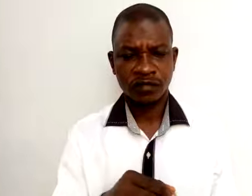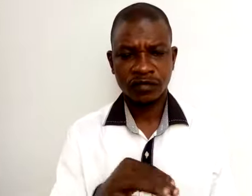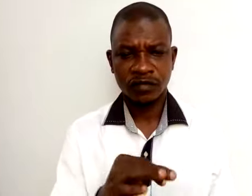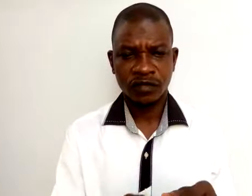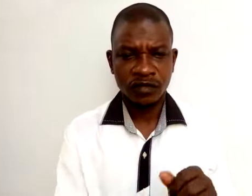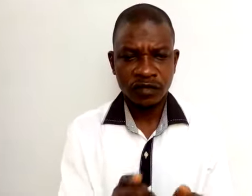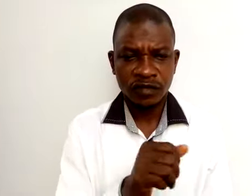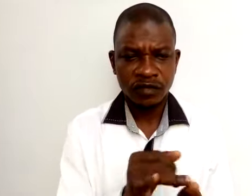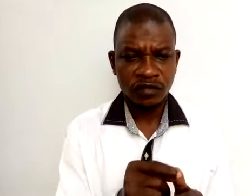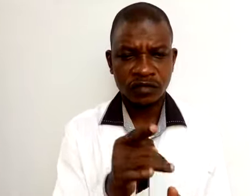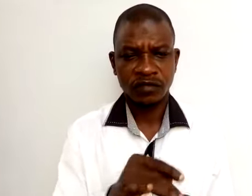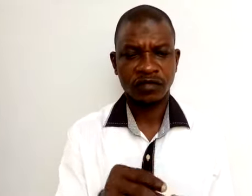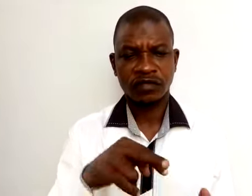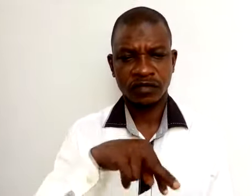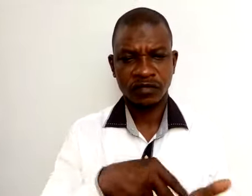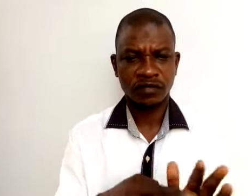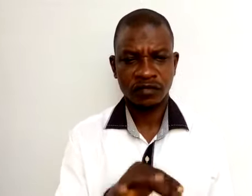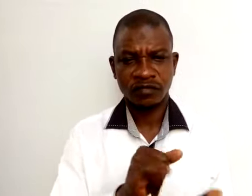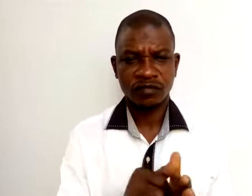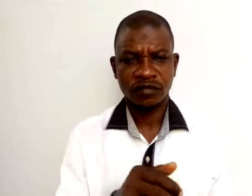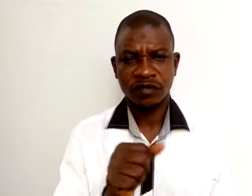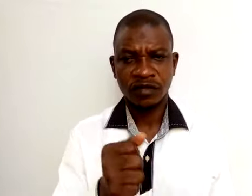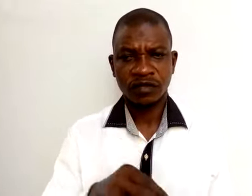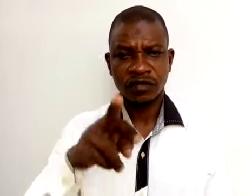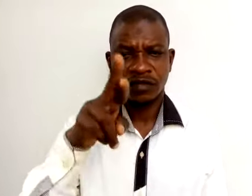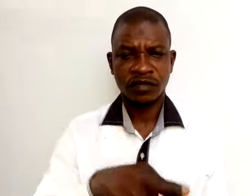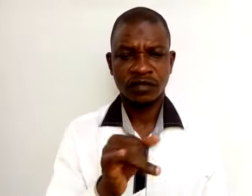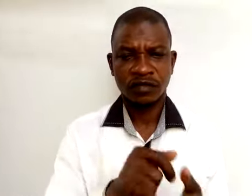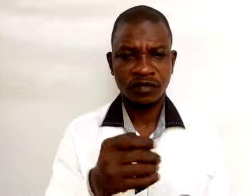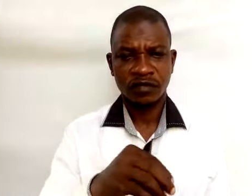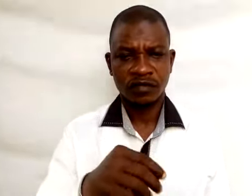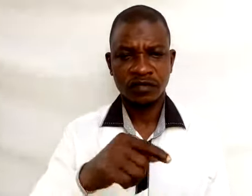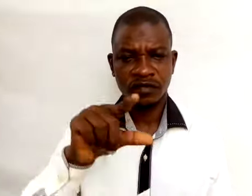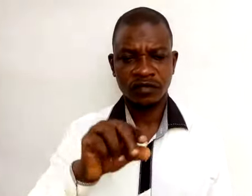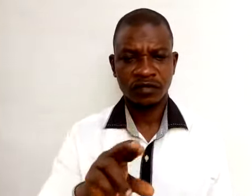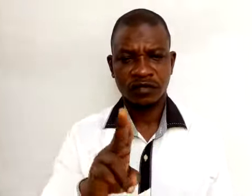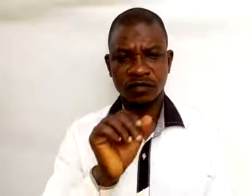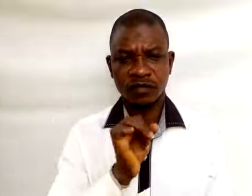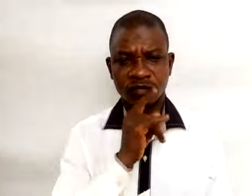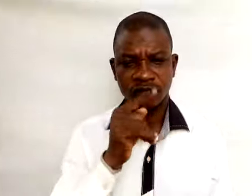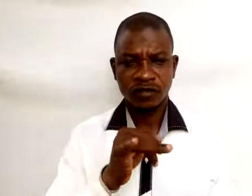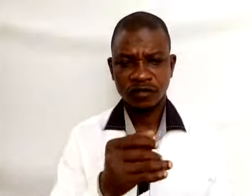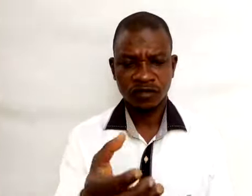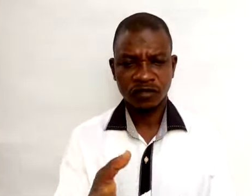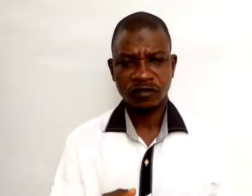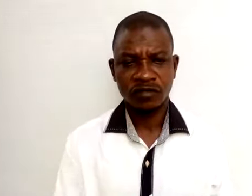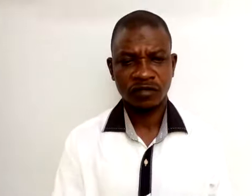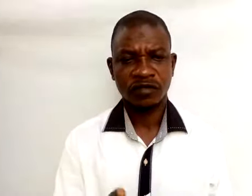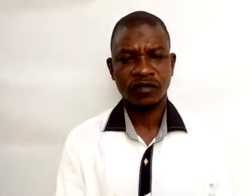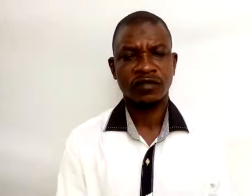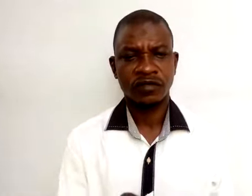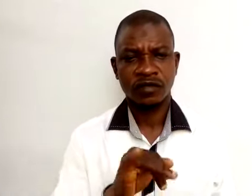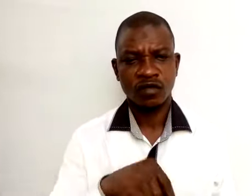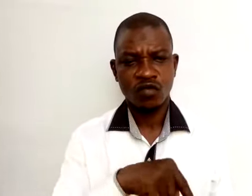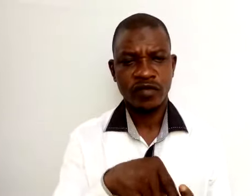contraction, signifies a decrease in the quantity demanded when the price